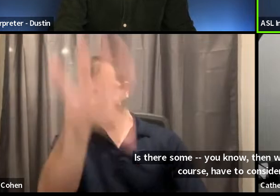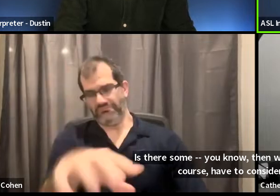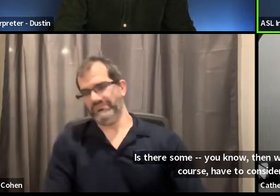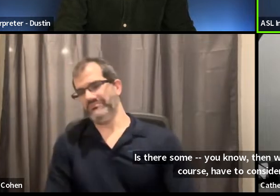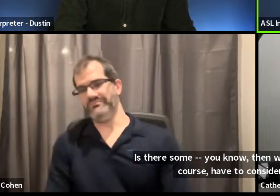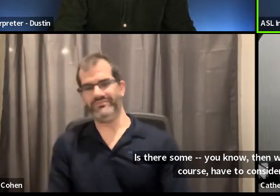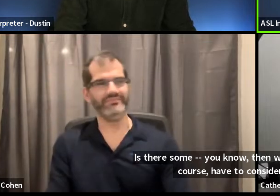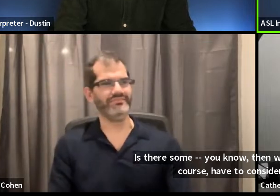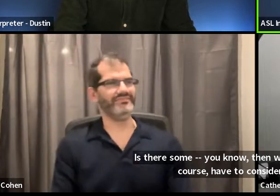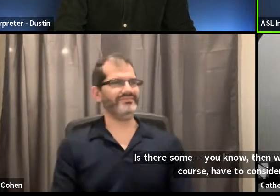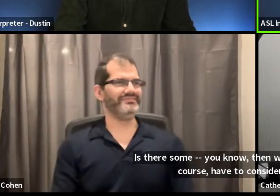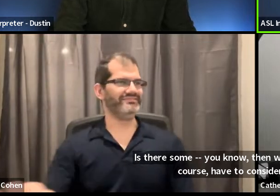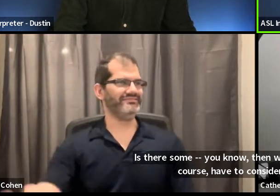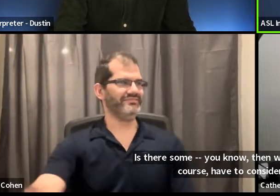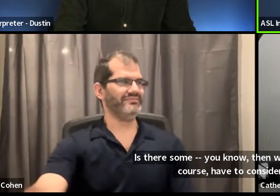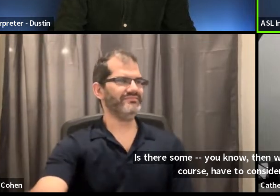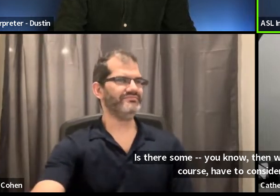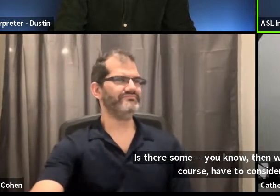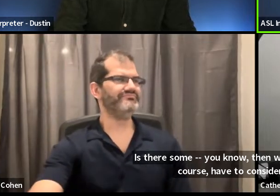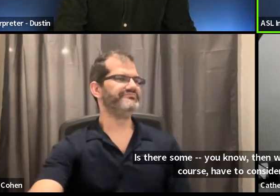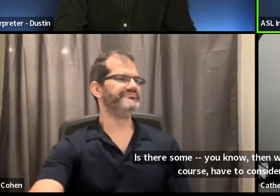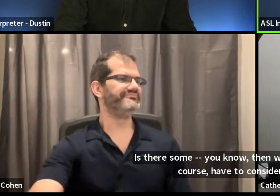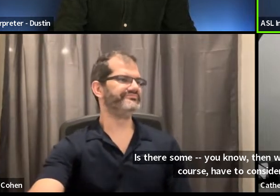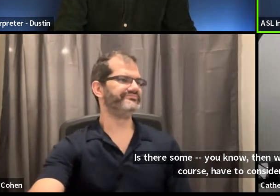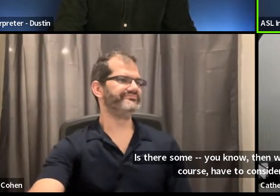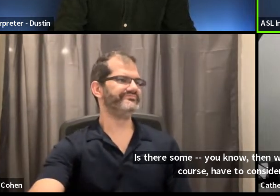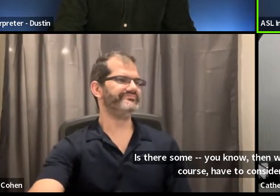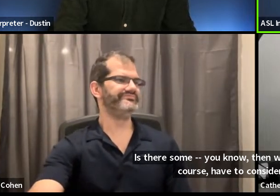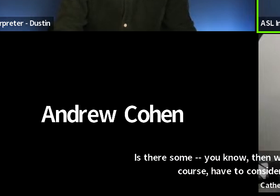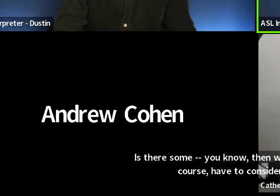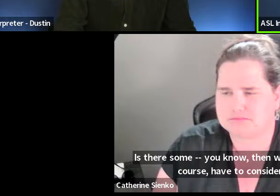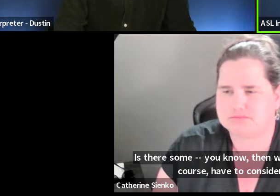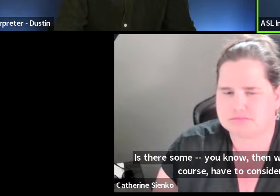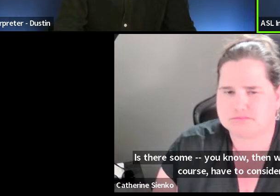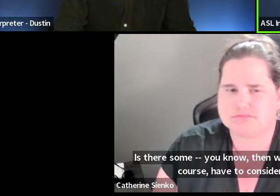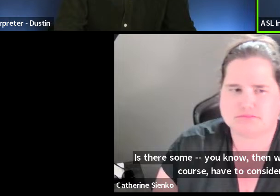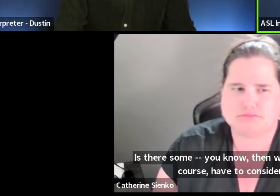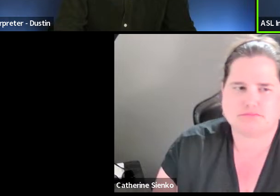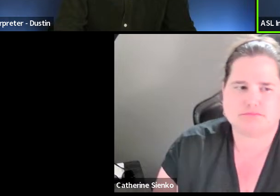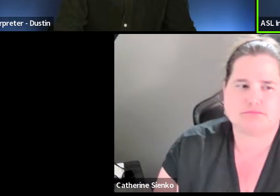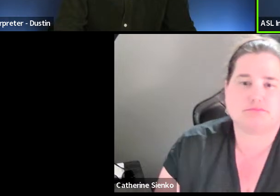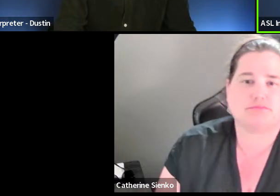be a compromise that we could consider. I'm just throwing that out there.